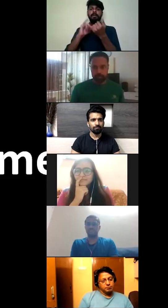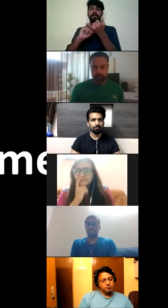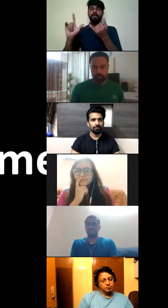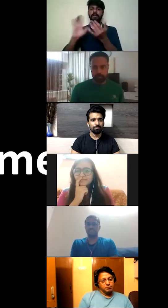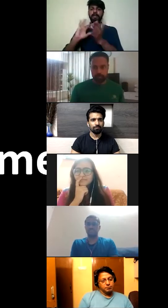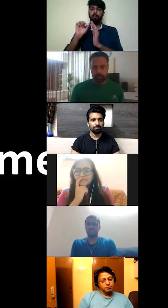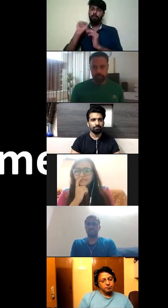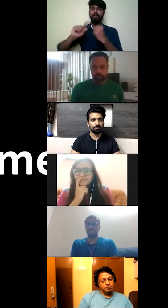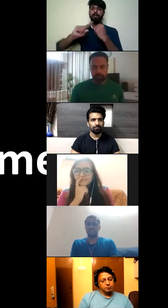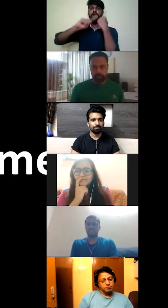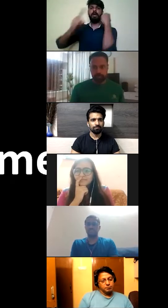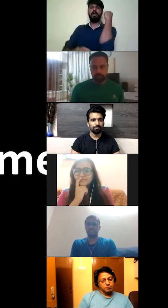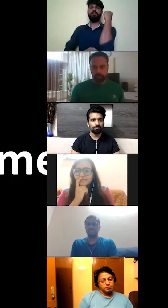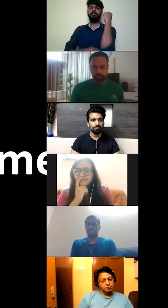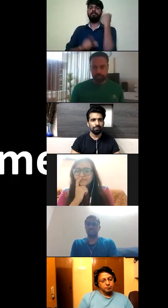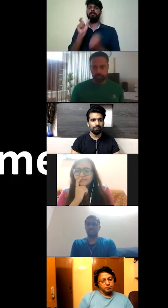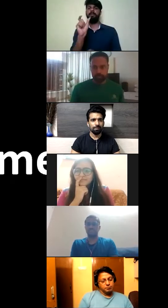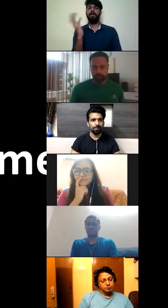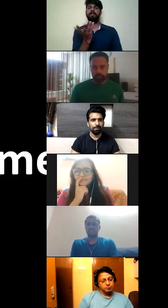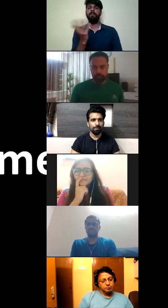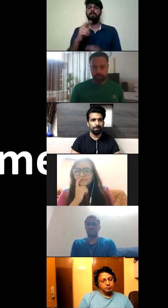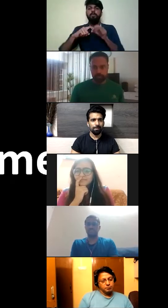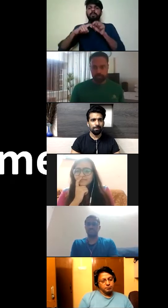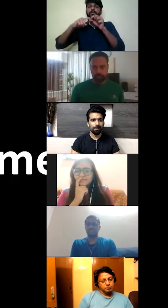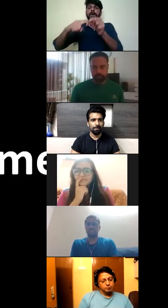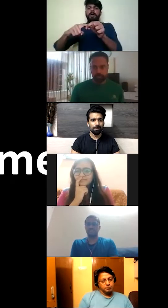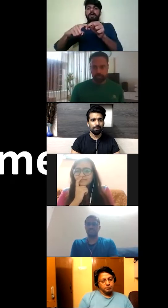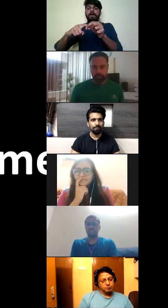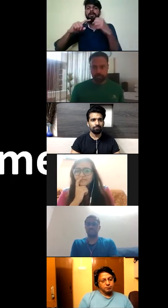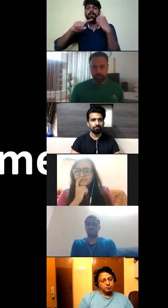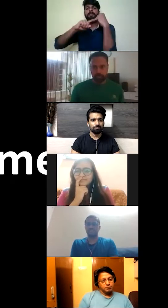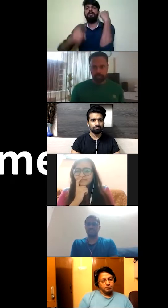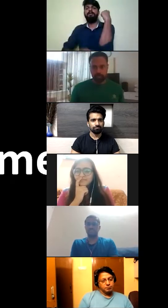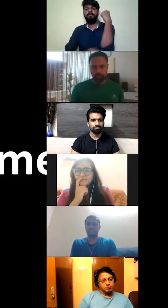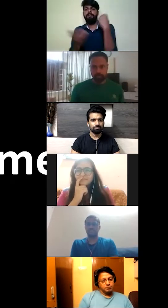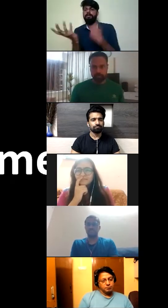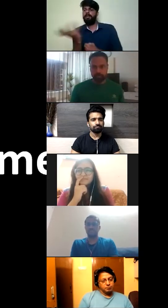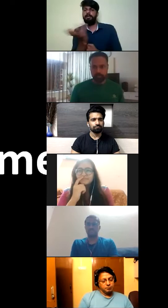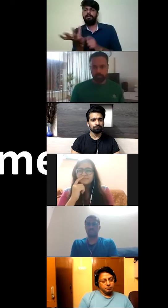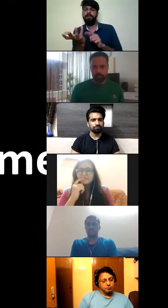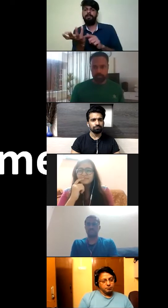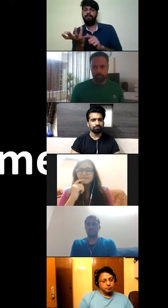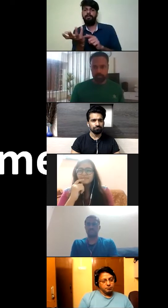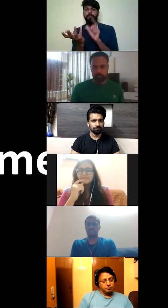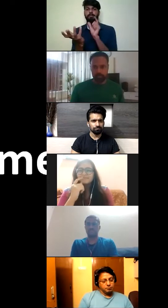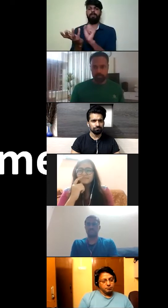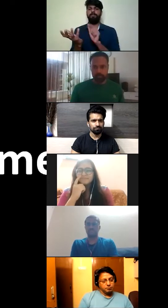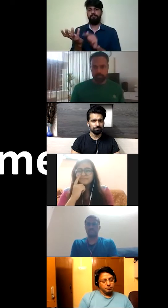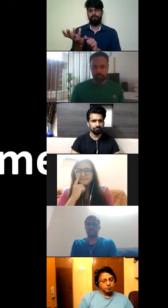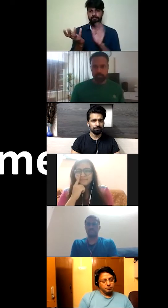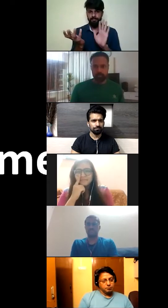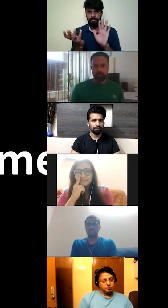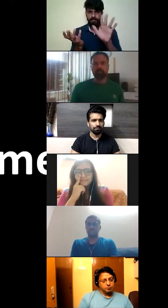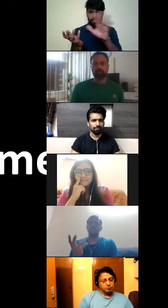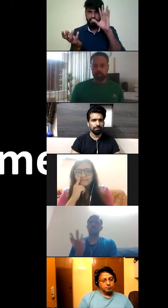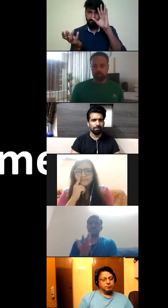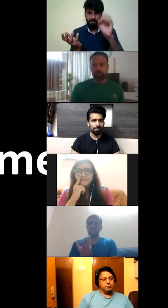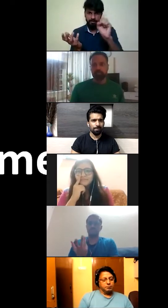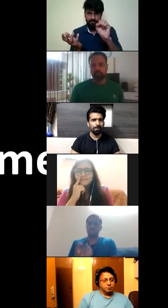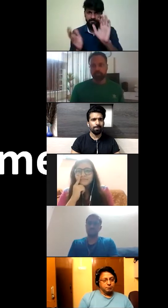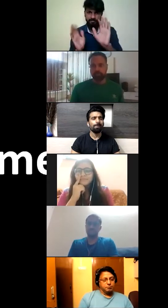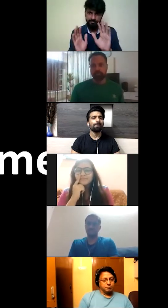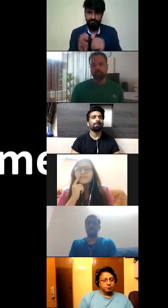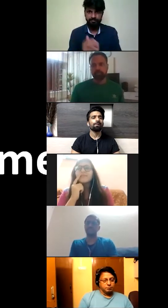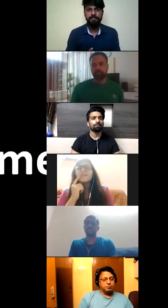What is ISL? That's we use what at the end of the sentence in